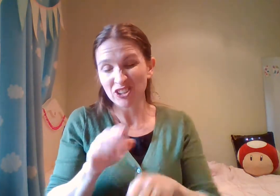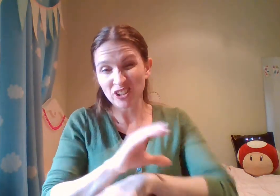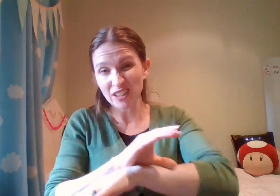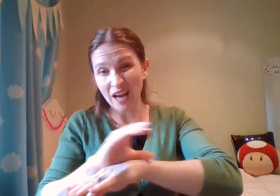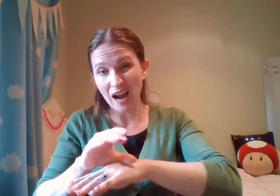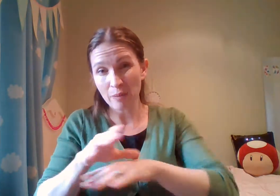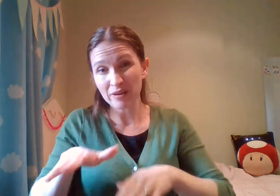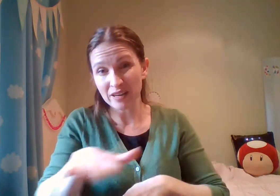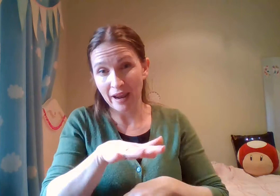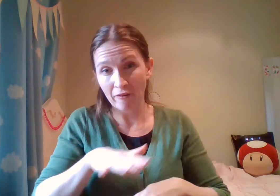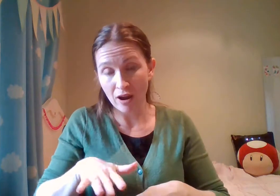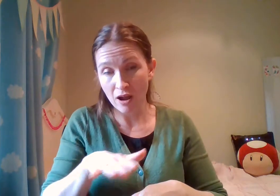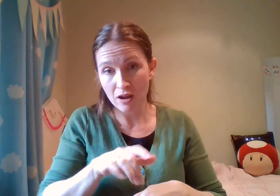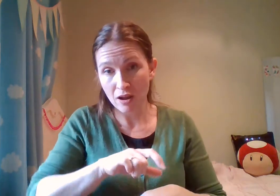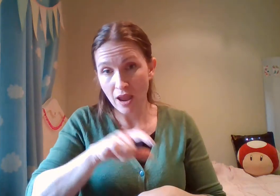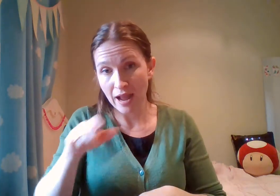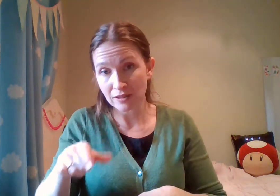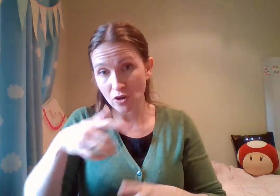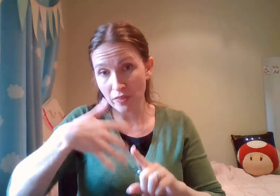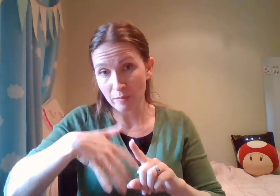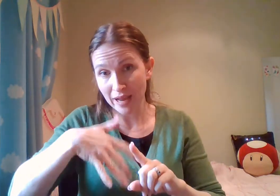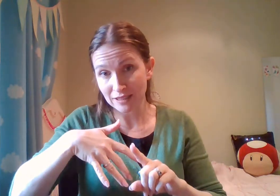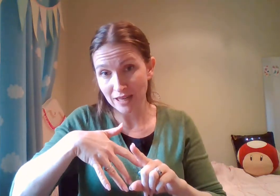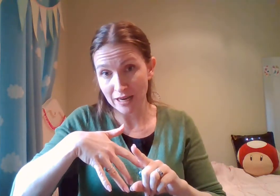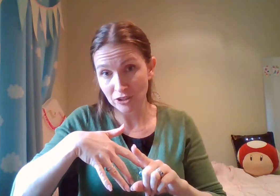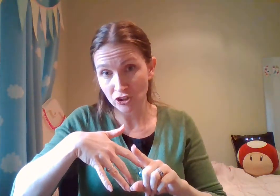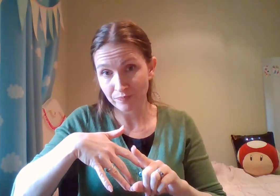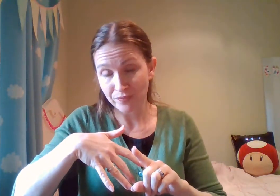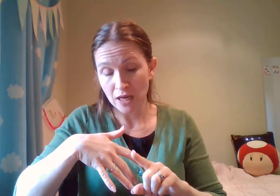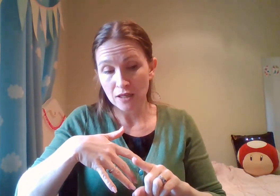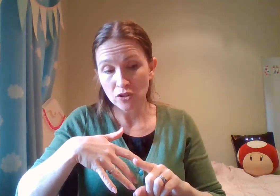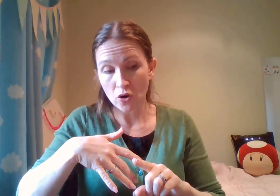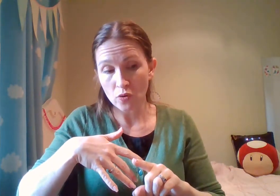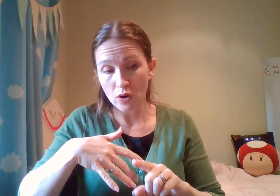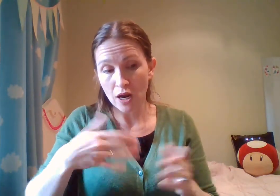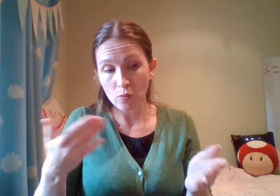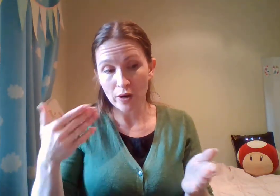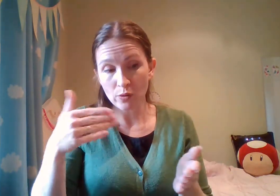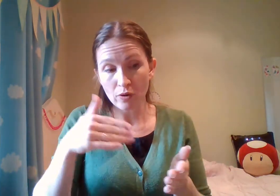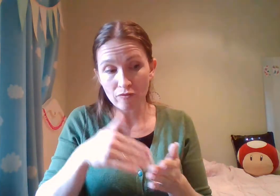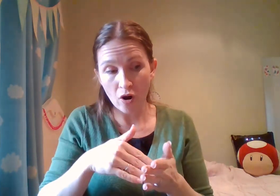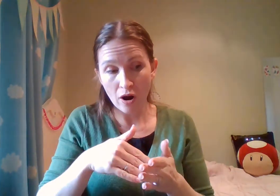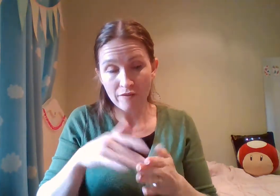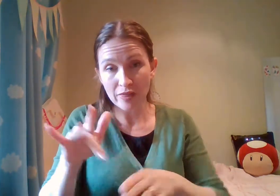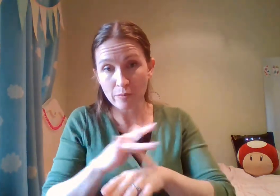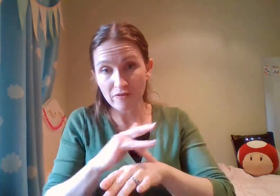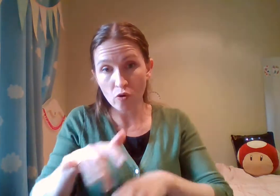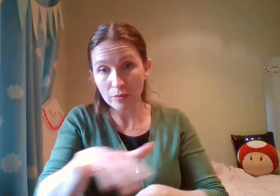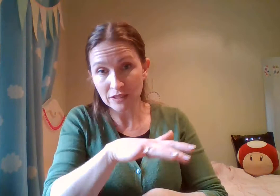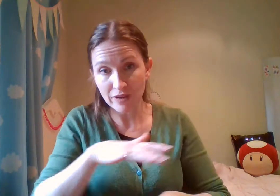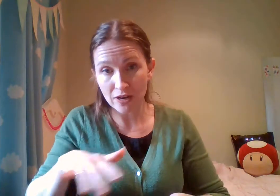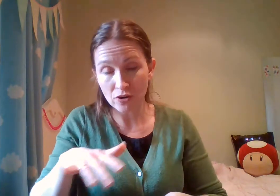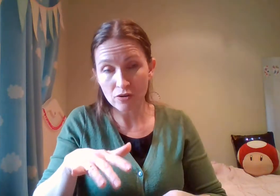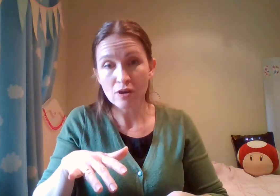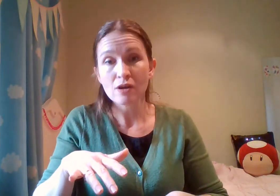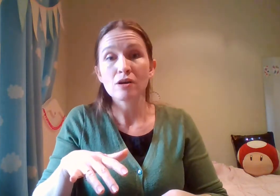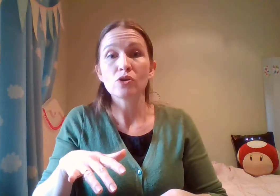just the carpeted area outside the backstage. So when you arrive at the performance venue, you